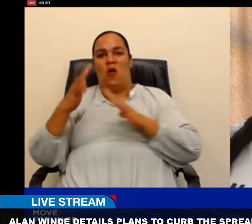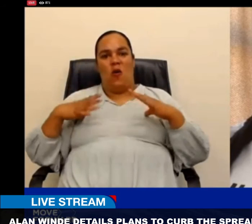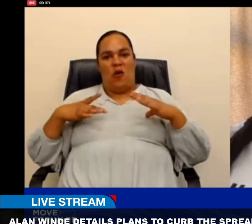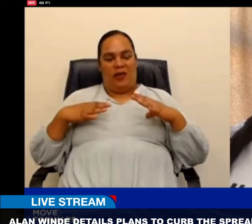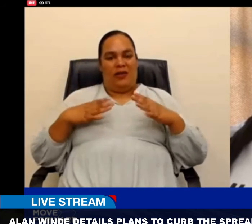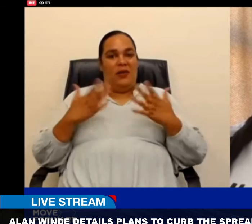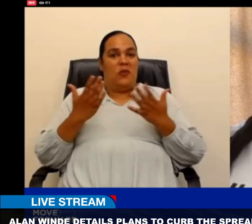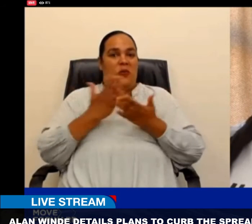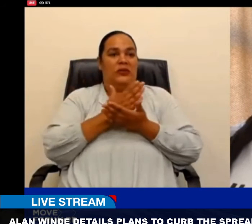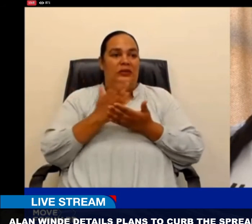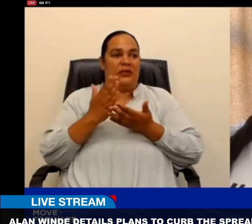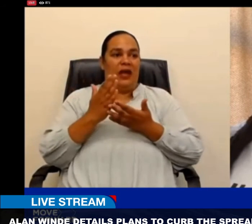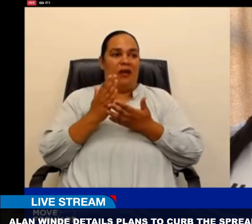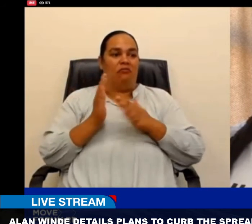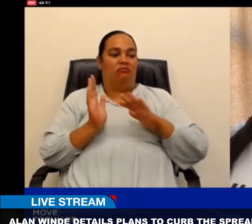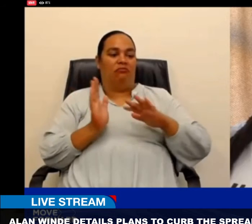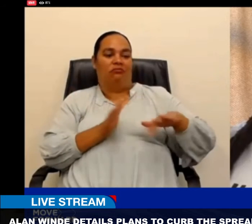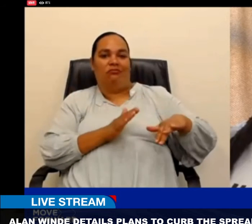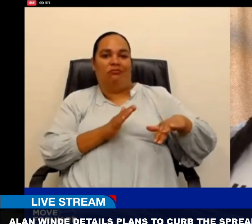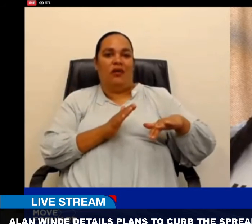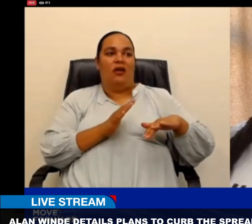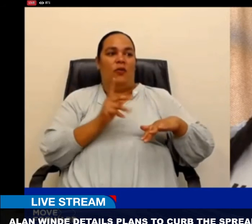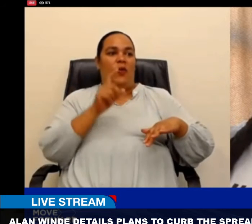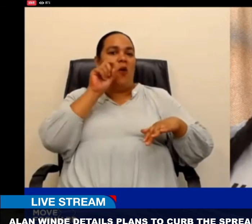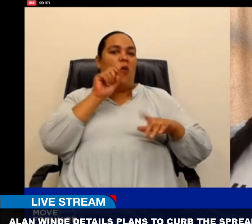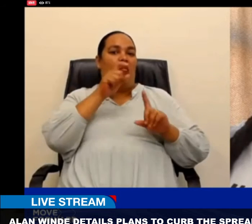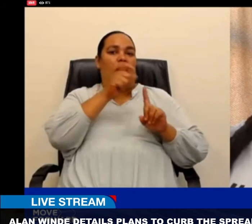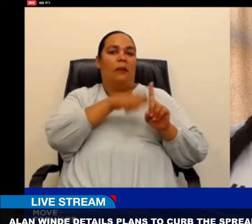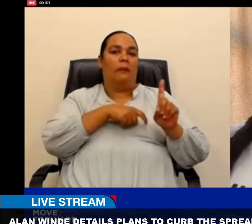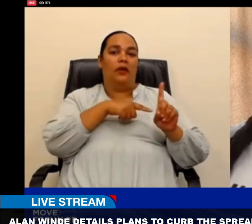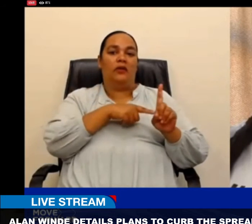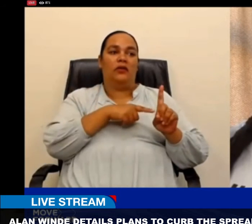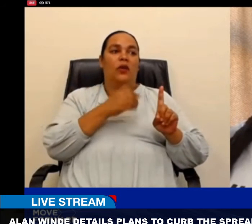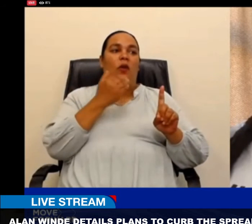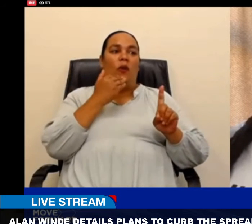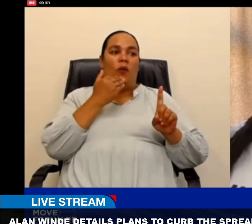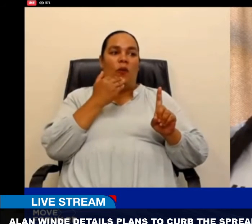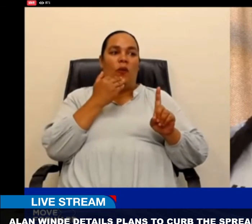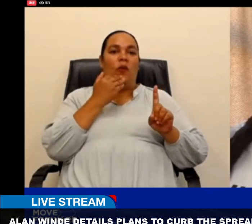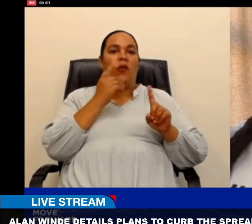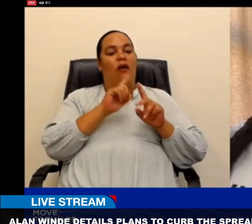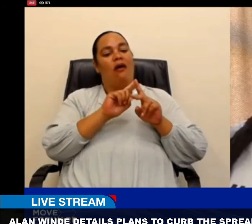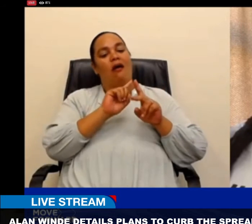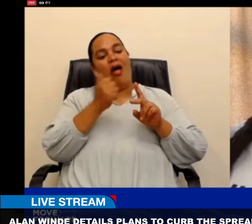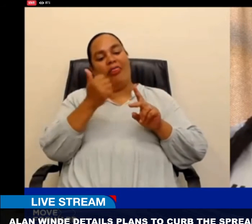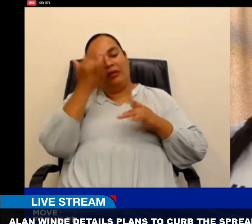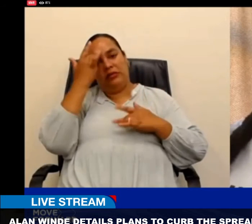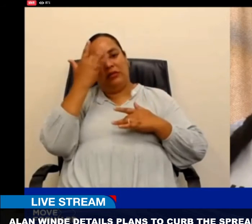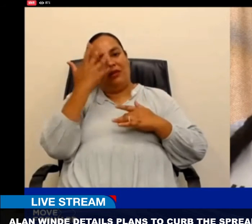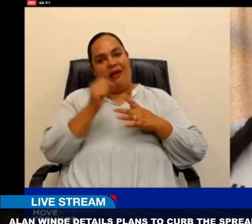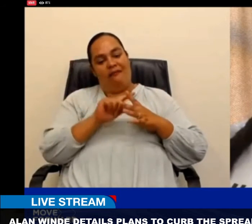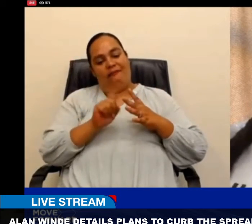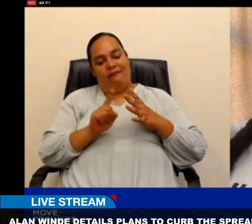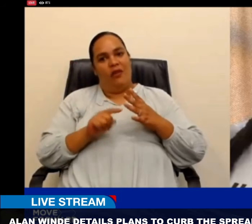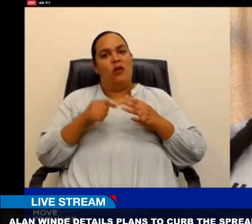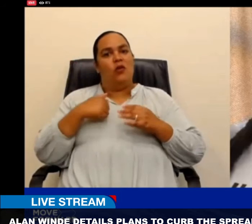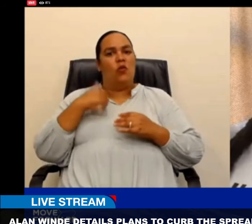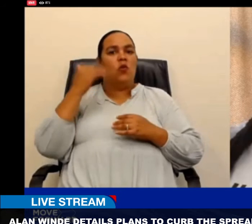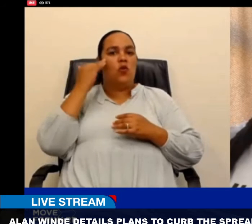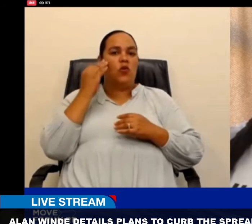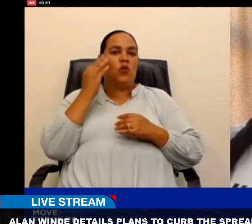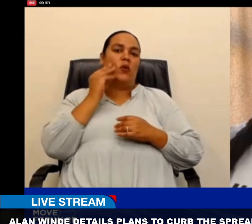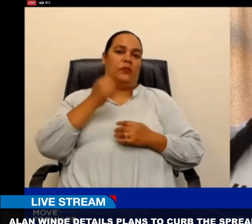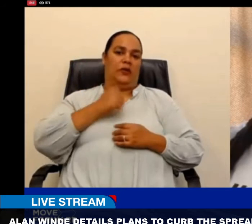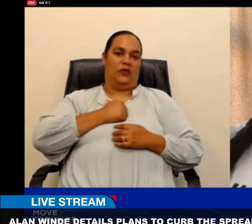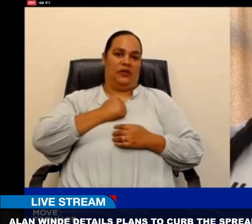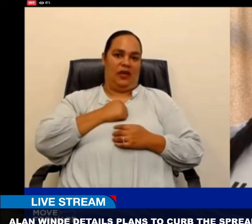of them will be left behind, especially with the older persons who also have got chronic conditions, where we do know from our experience,